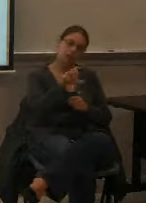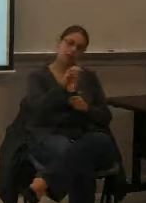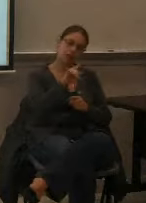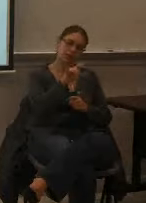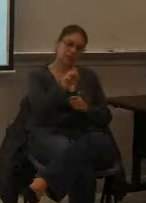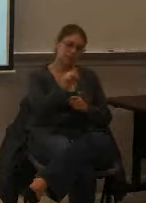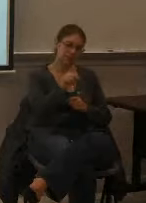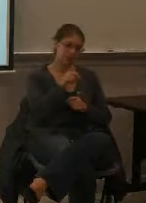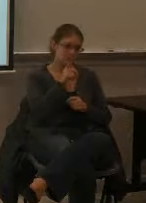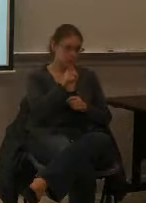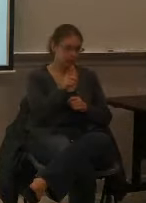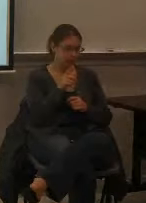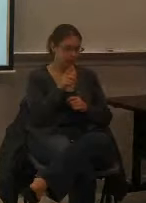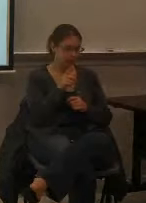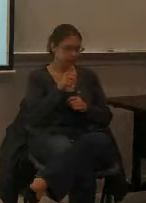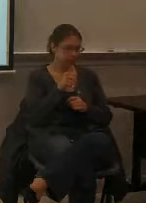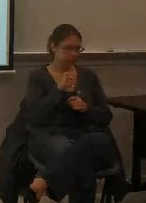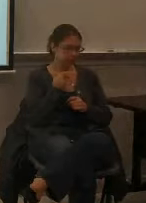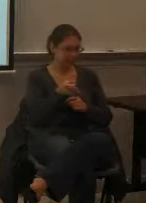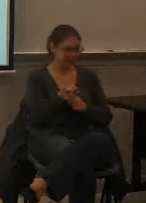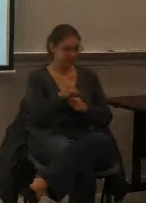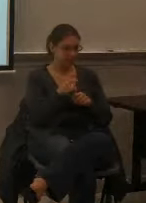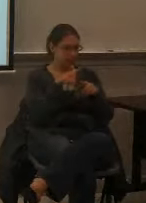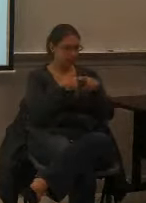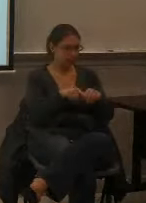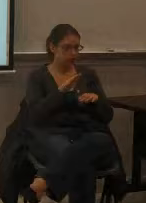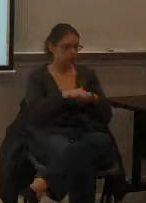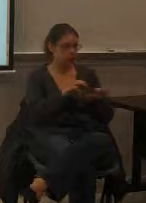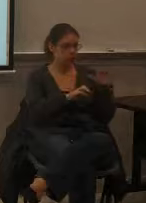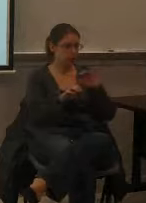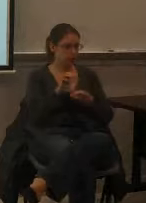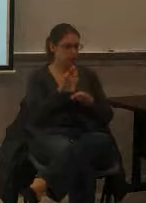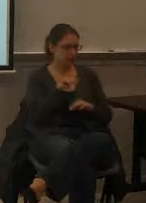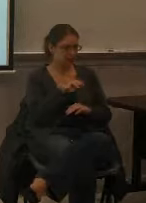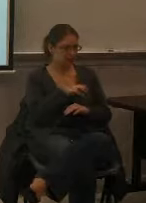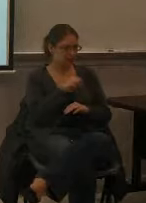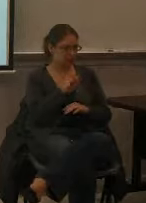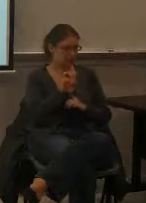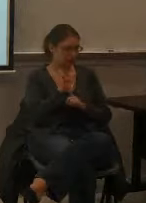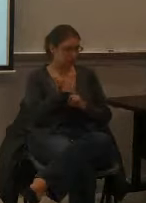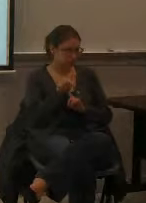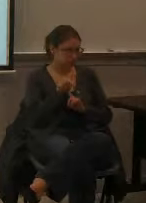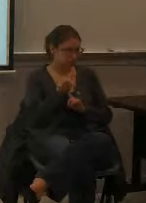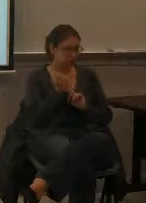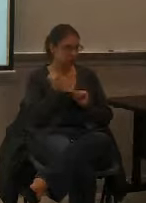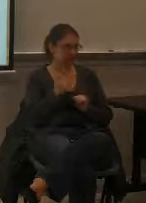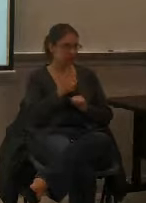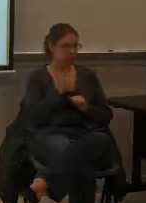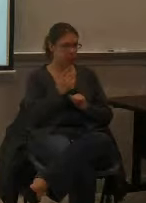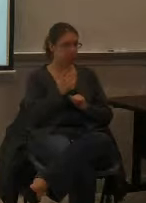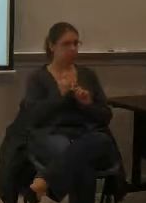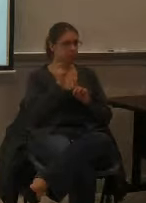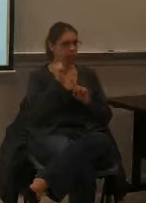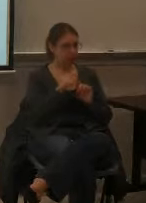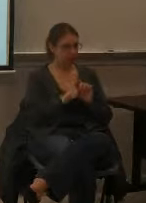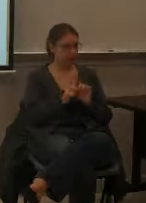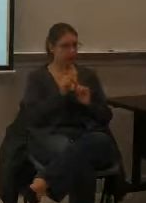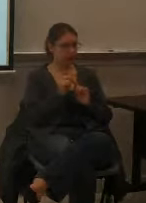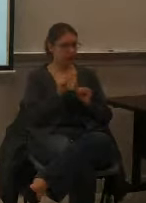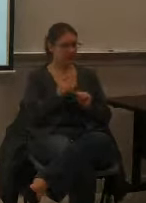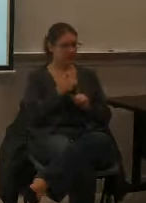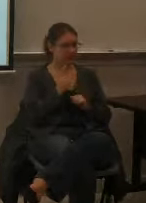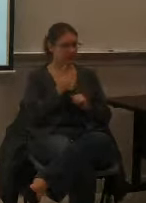get down to having to mostly rely upon the chemical characteristics of the environment. Now they can sense up and down, some of them, they can sense